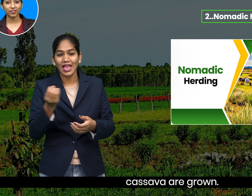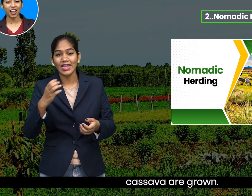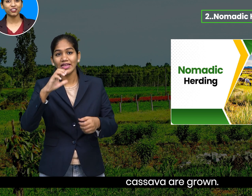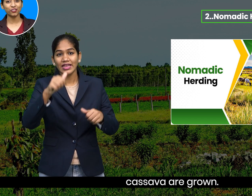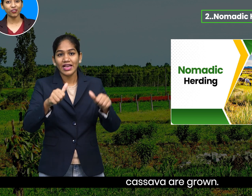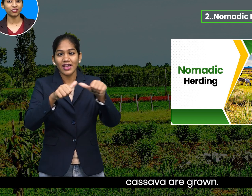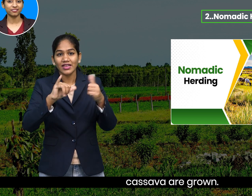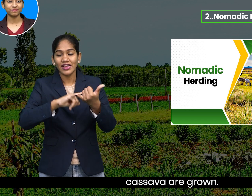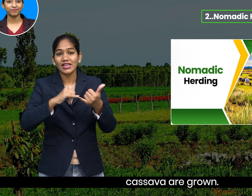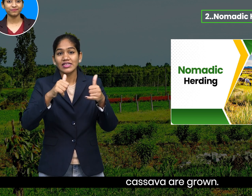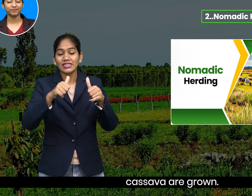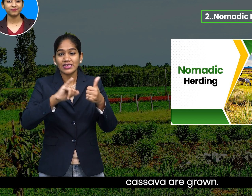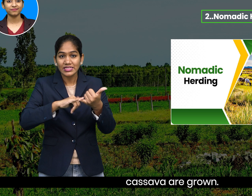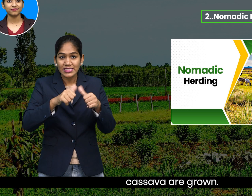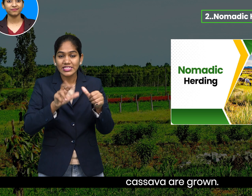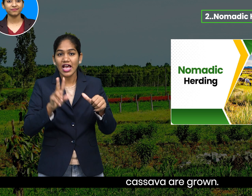cassava are grown.